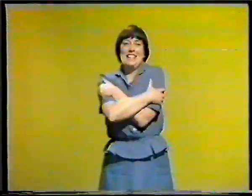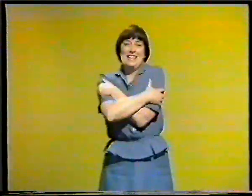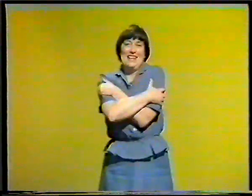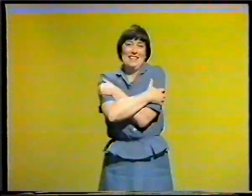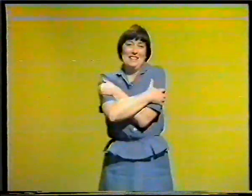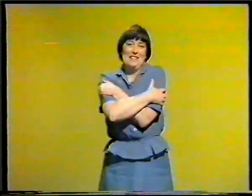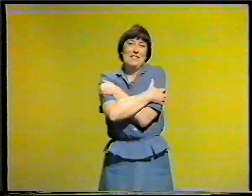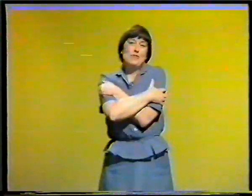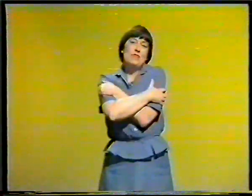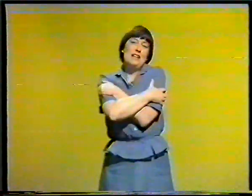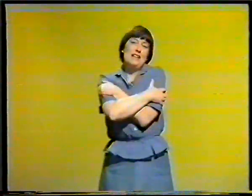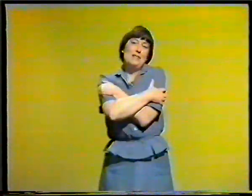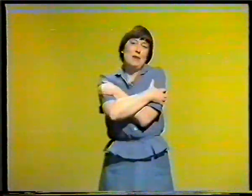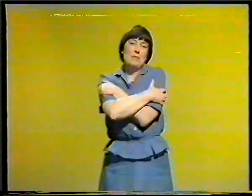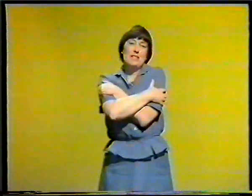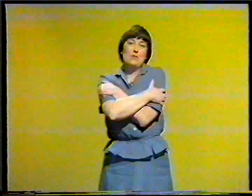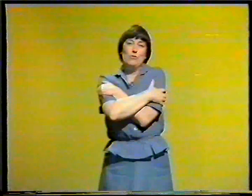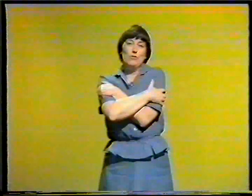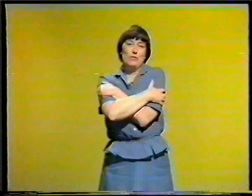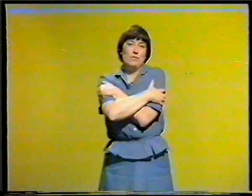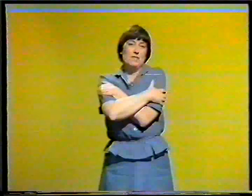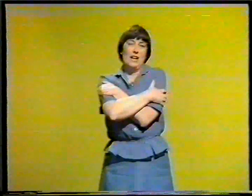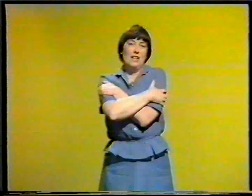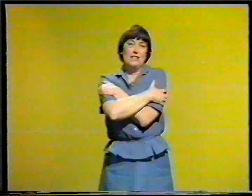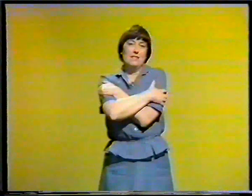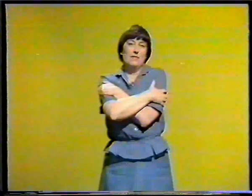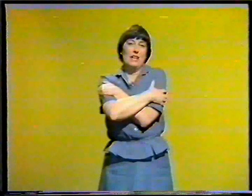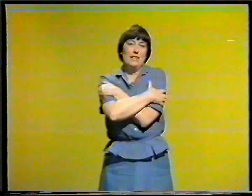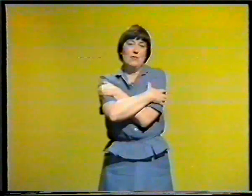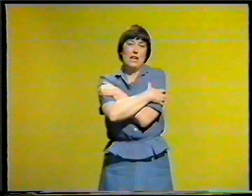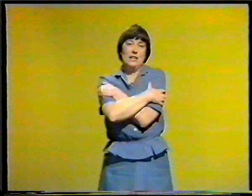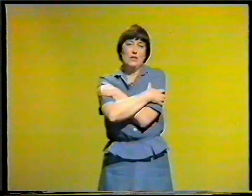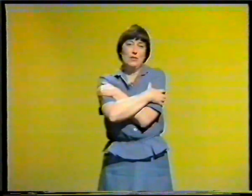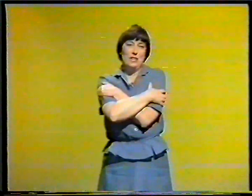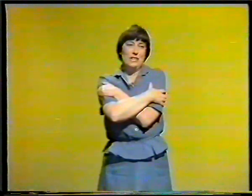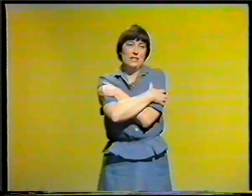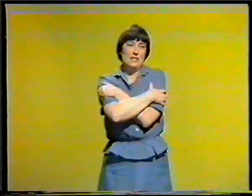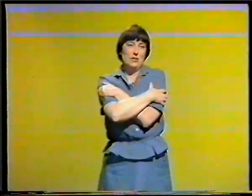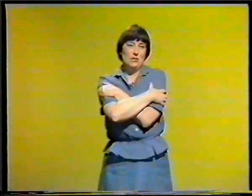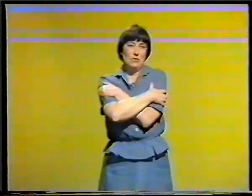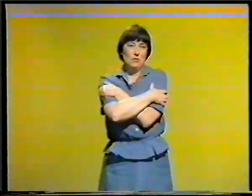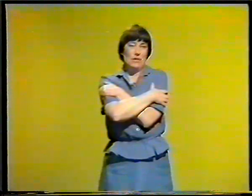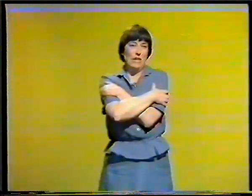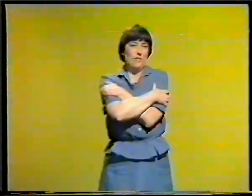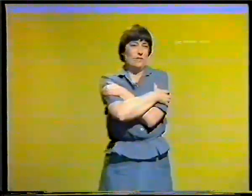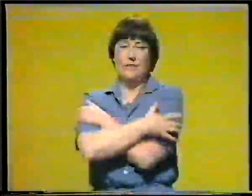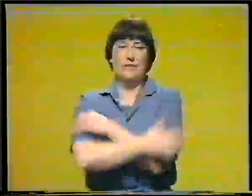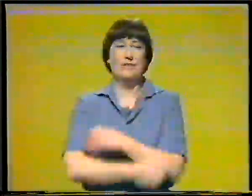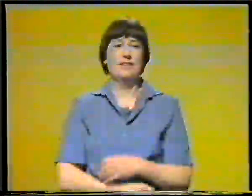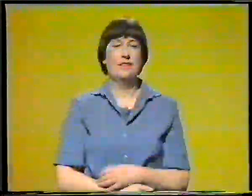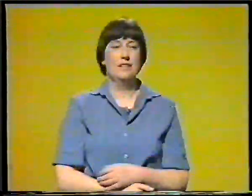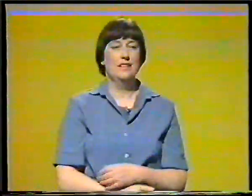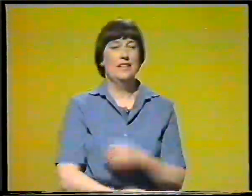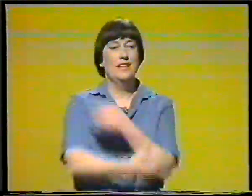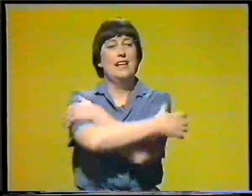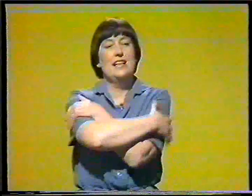Teddy. This really represents all sorts of signs of cuddly toys that children would have. A